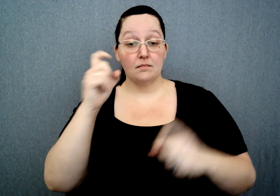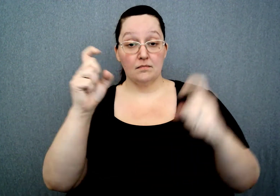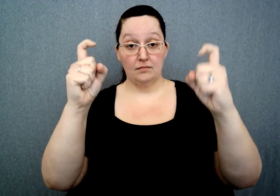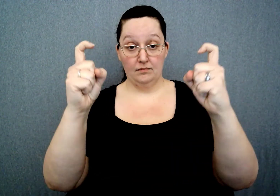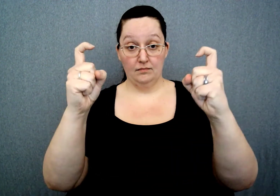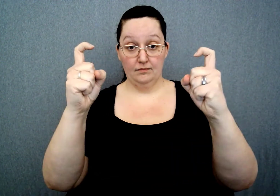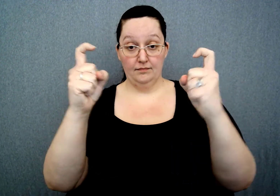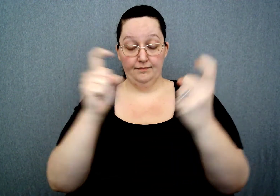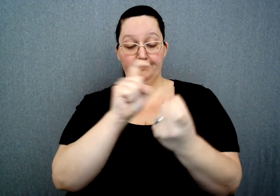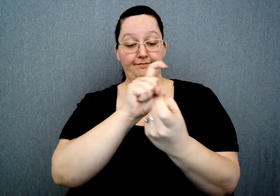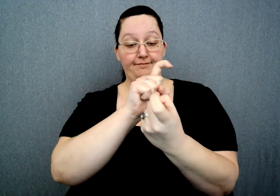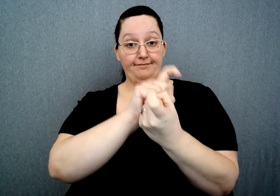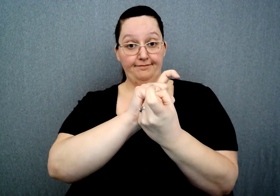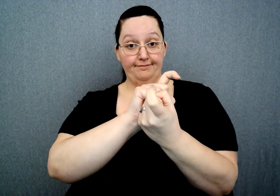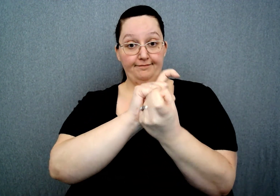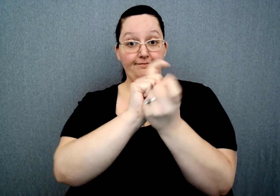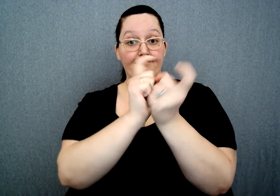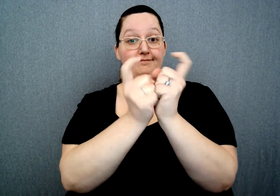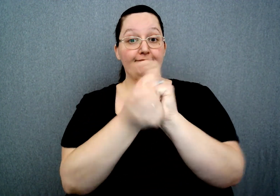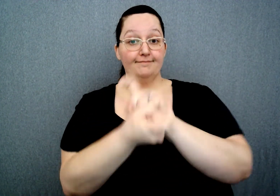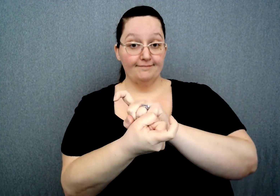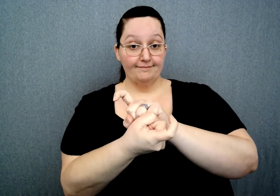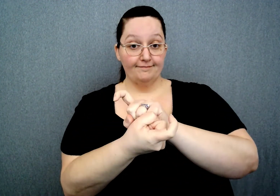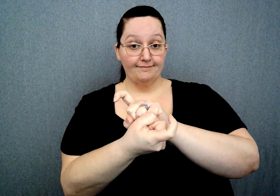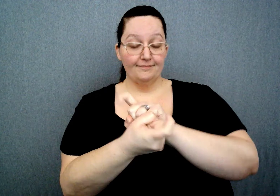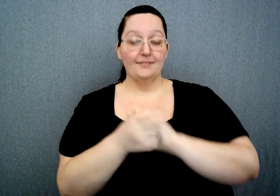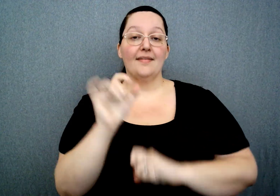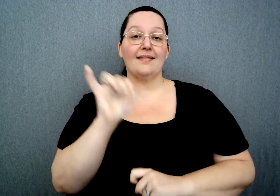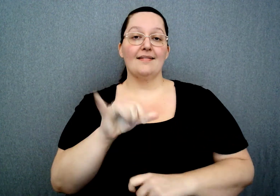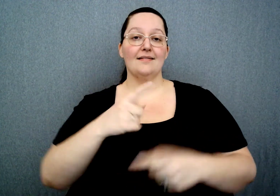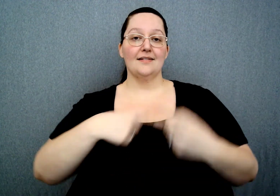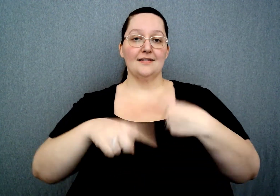If you use X hand shapes, this is the sign change.